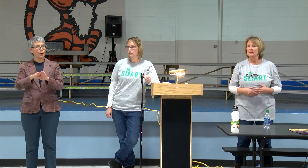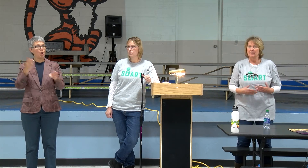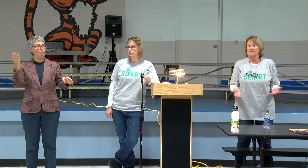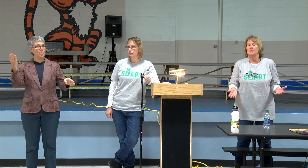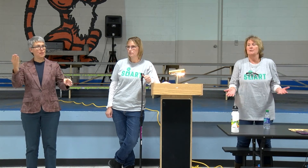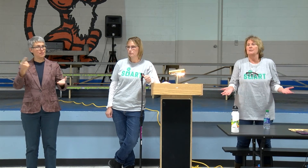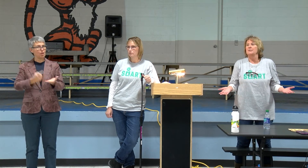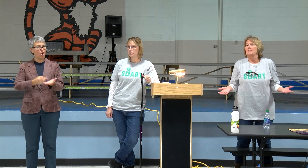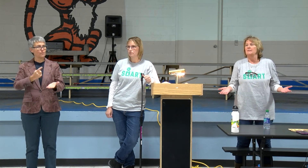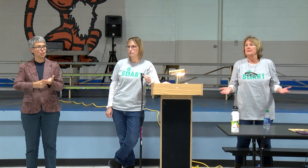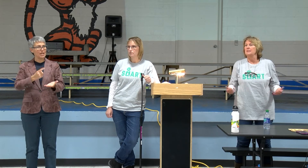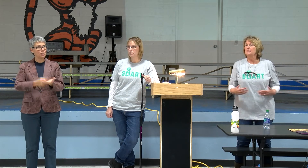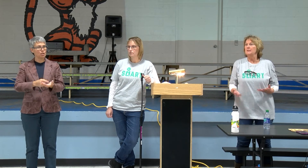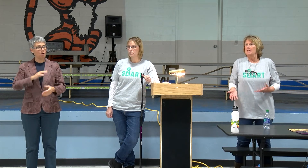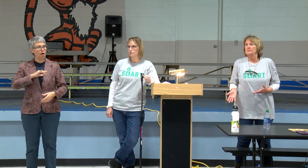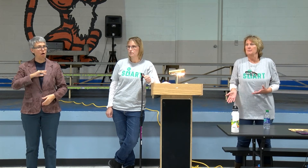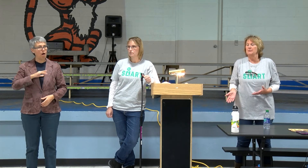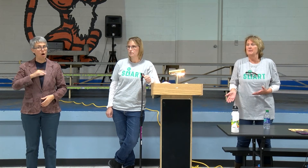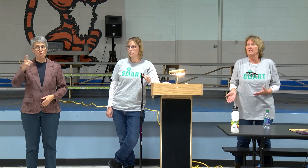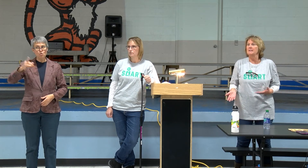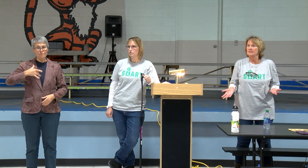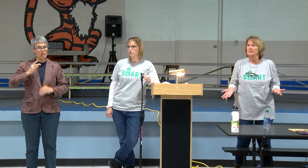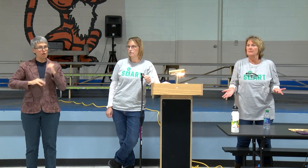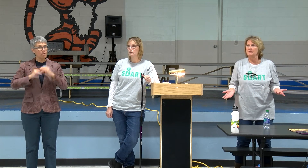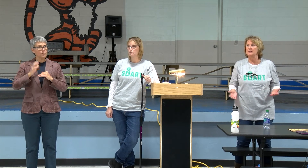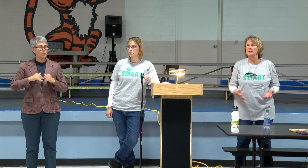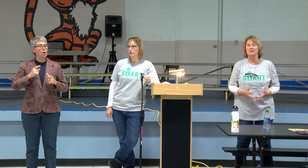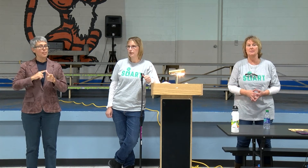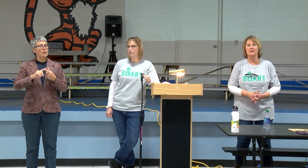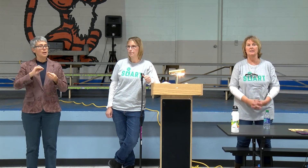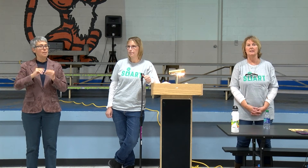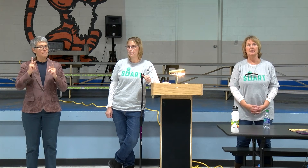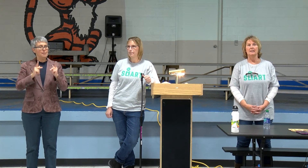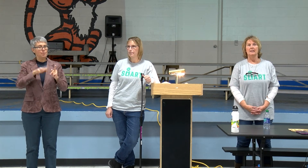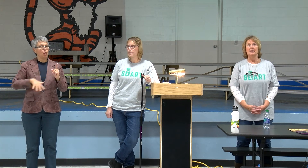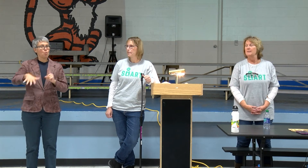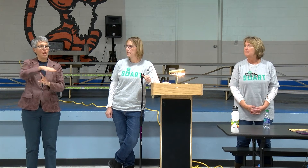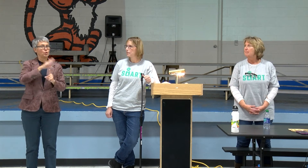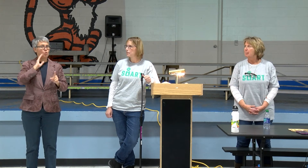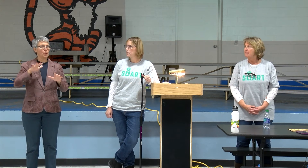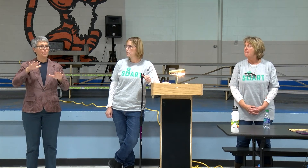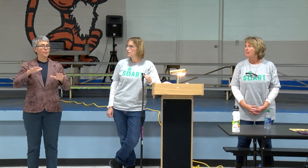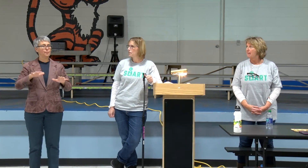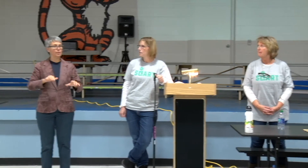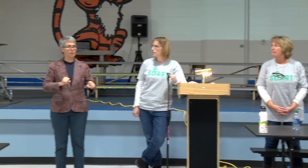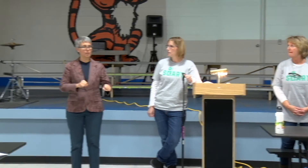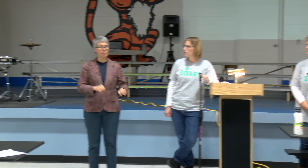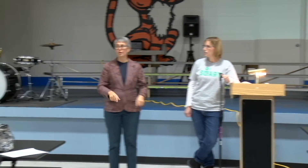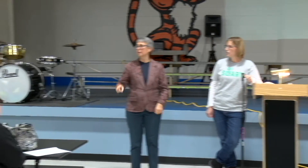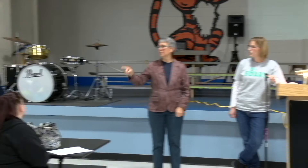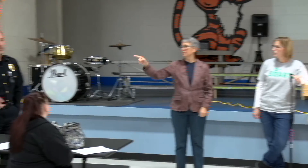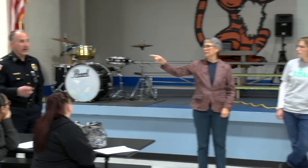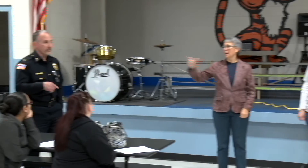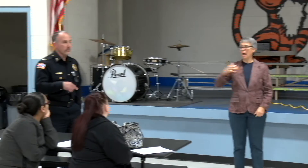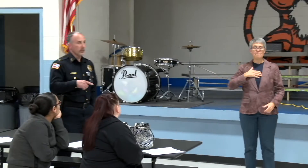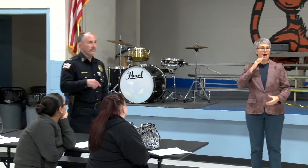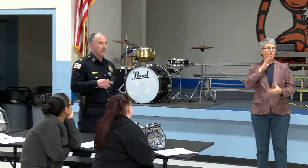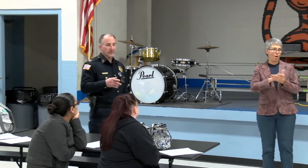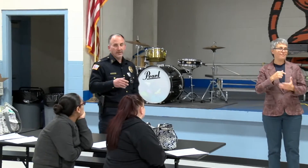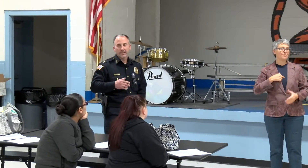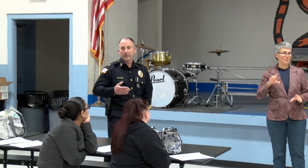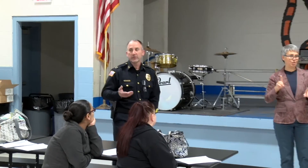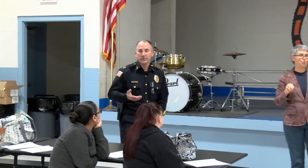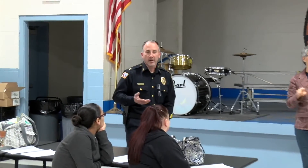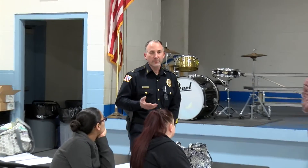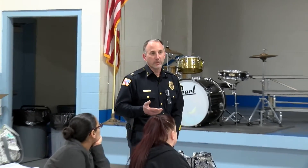already exposed yourself and you feel comfortable doing it, so, and talking about it. Well, actually, Michelle and I did that. My wife, when we